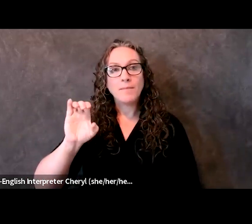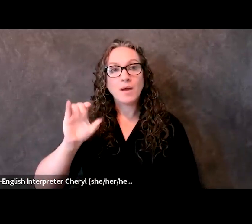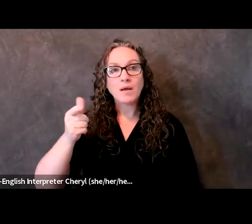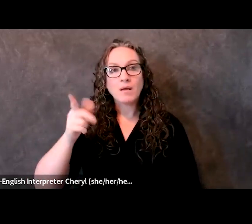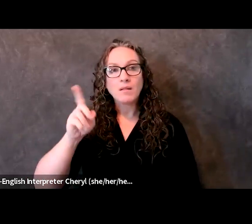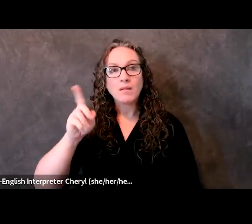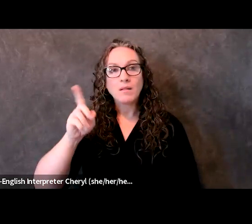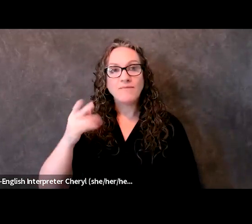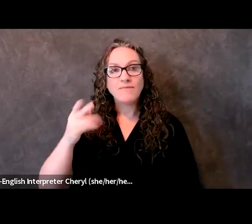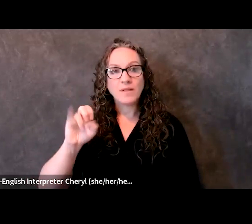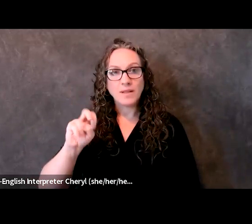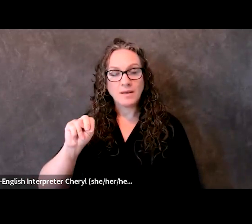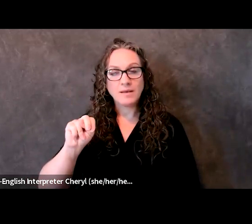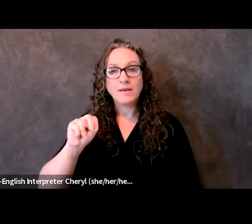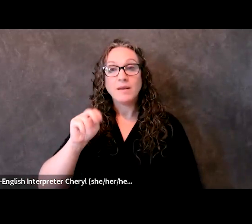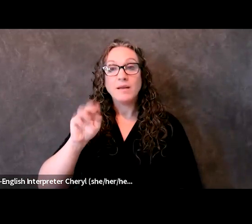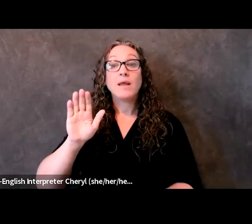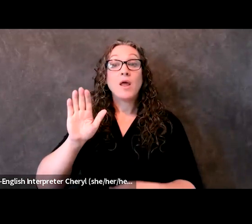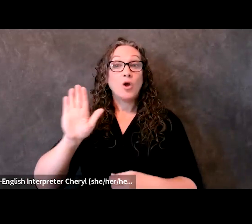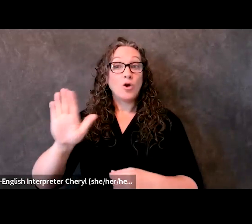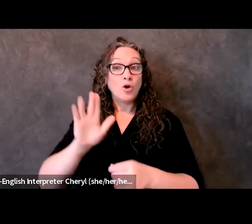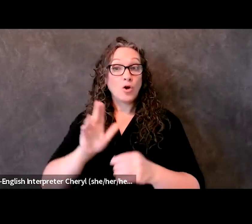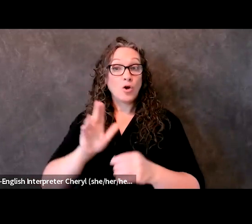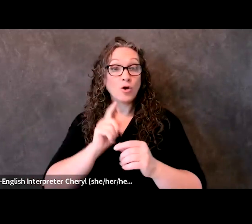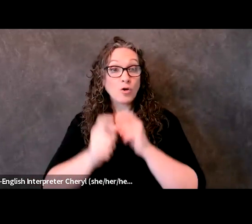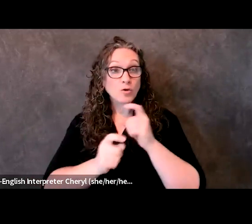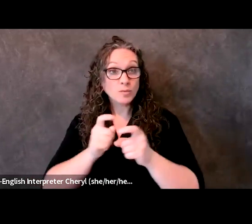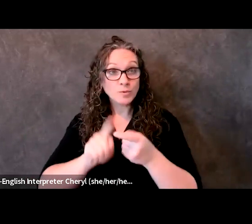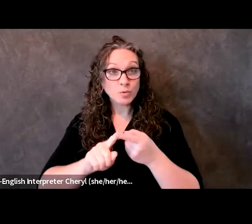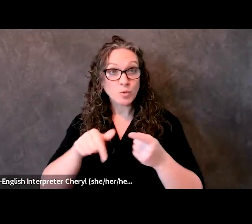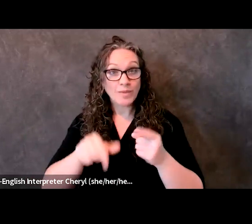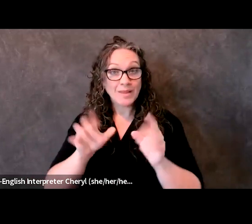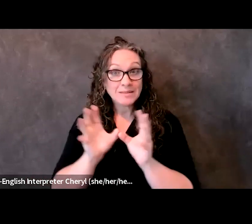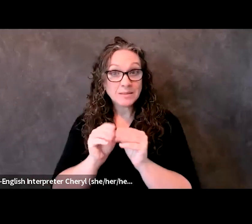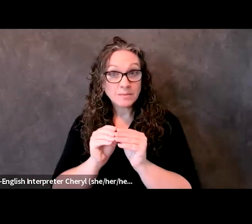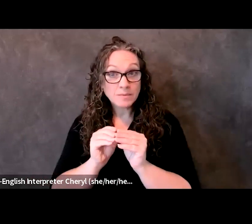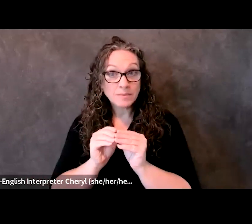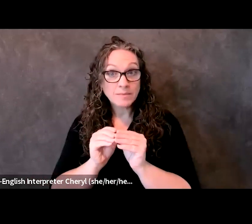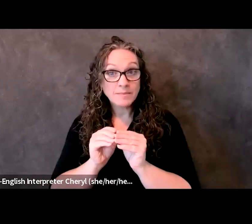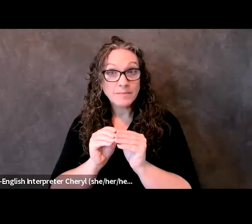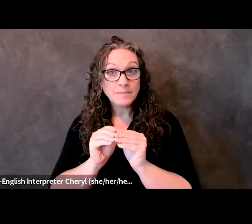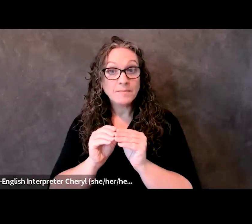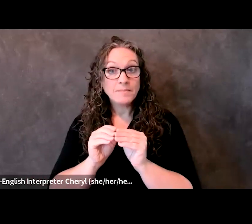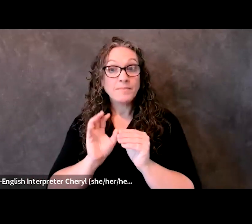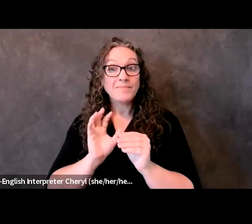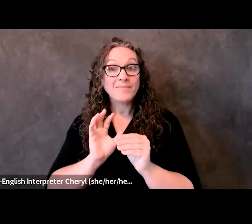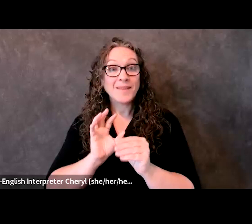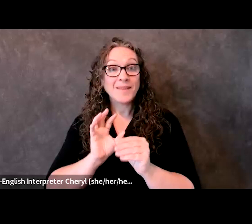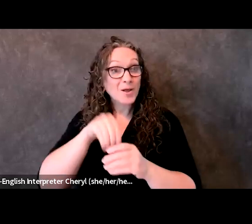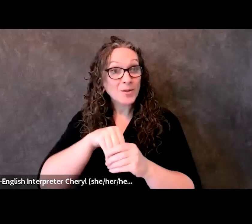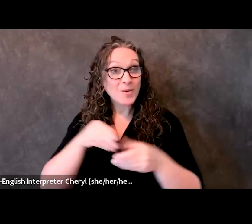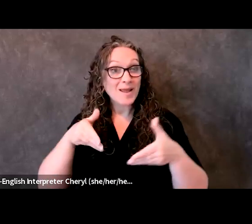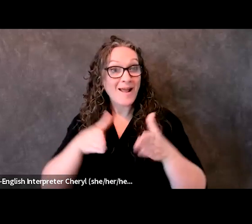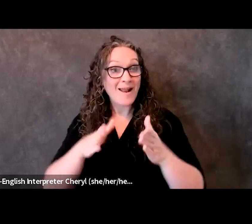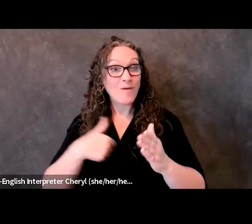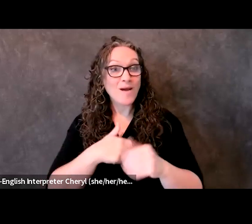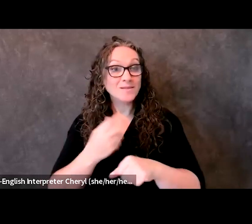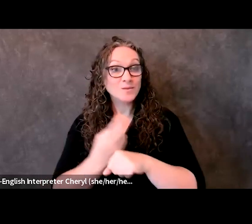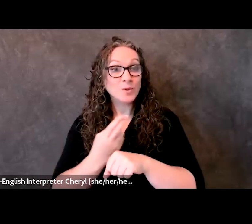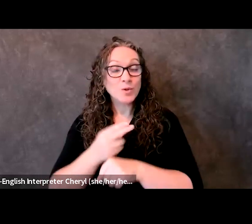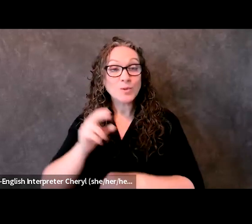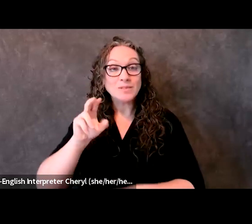Continuity. And her contributions to the symposium, including letting us use NYU's Zoom